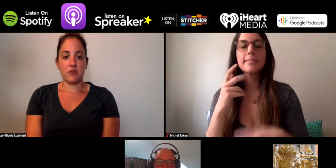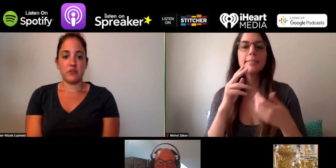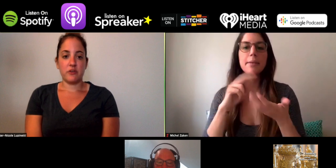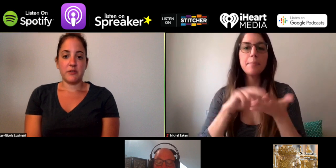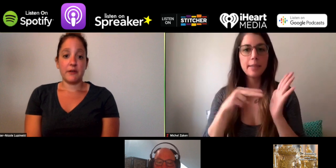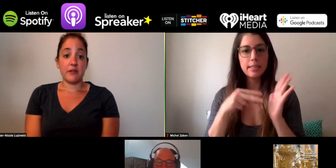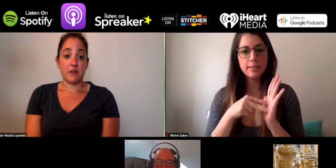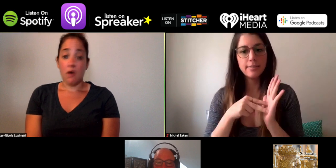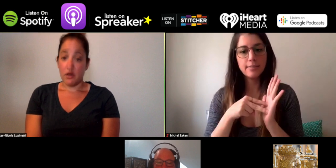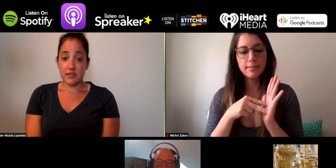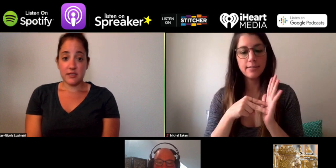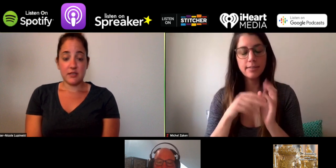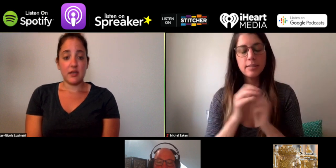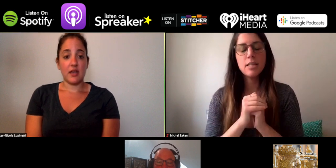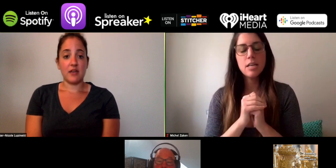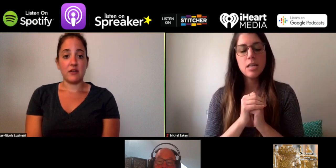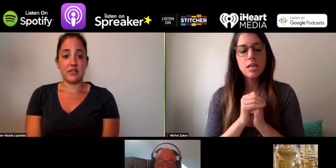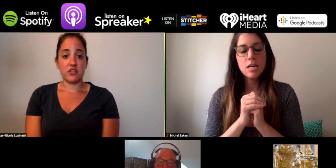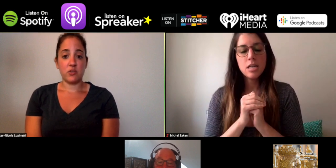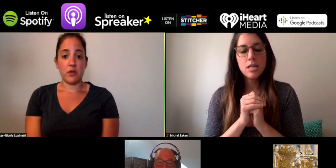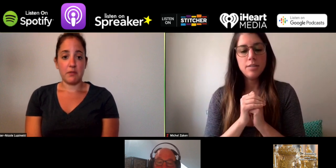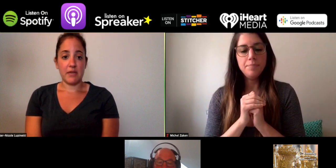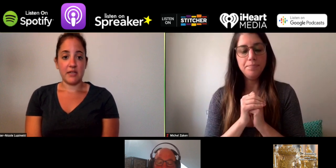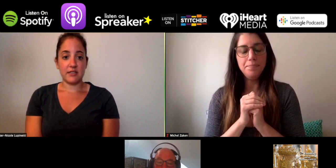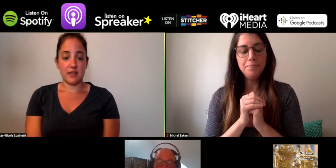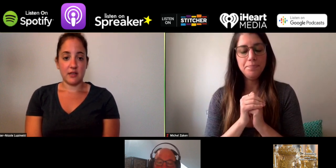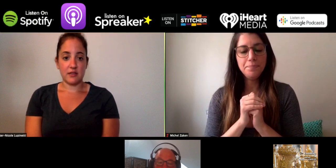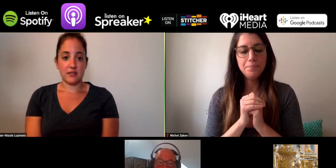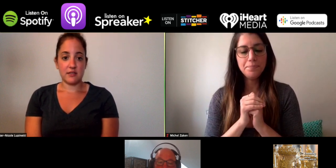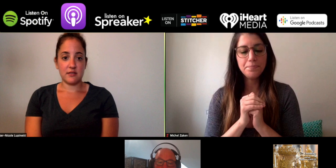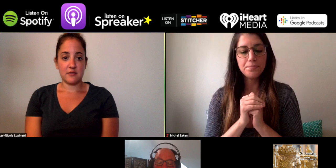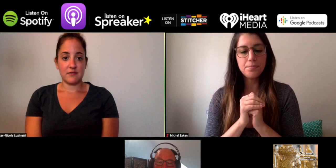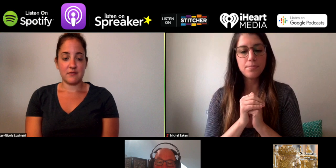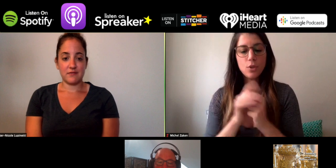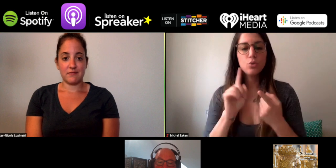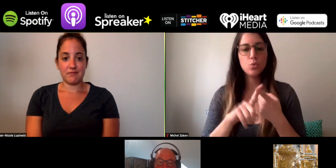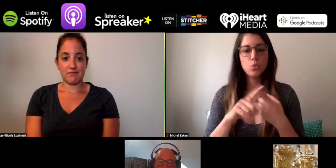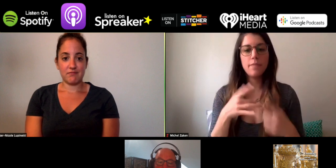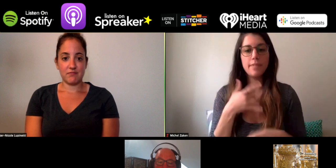So the term is pronounced audist, and essentially what it means is